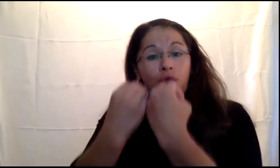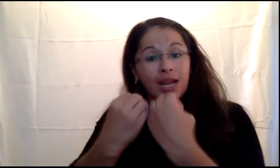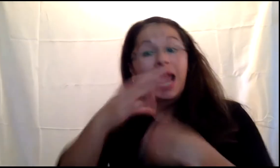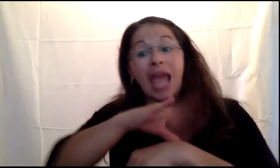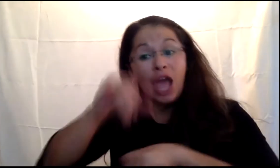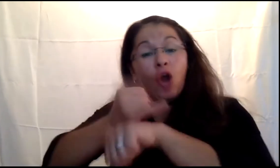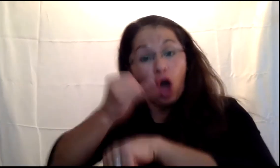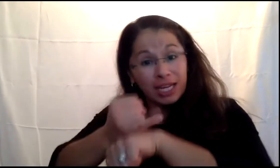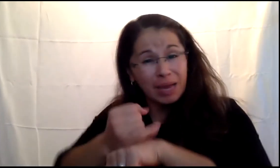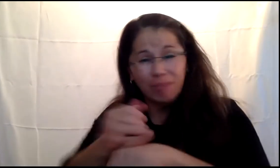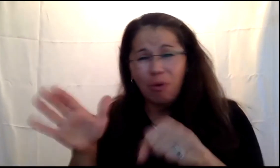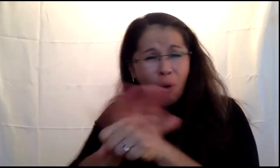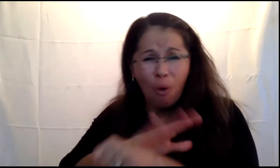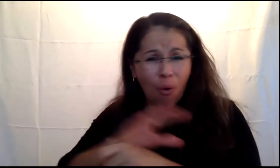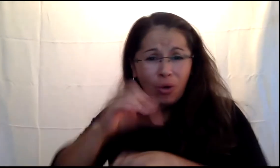and of itself, we